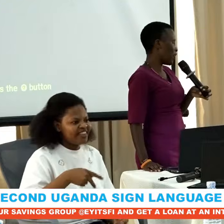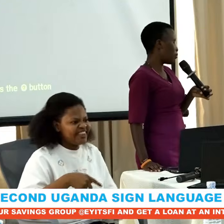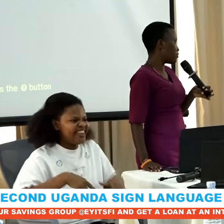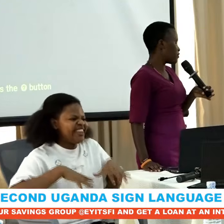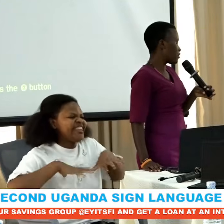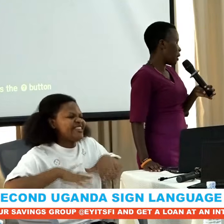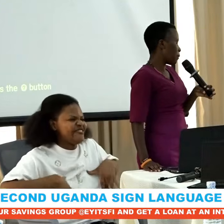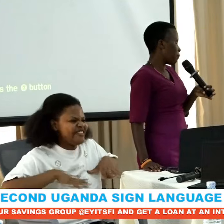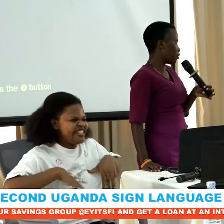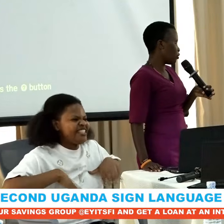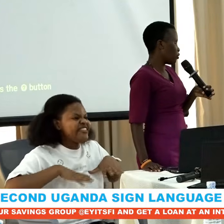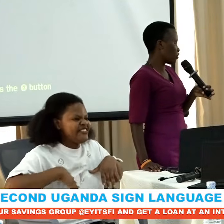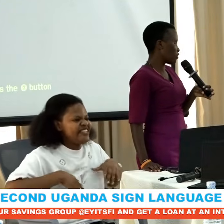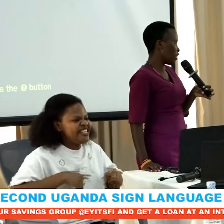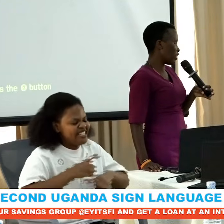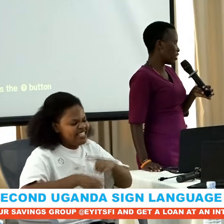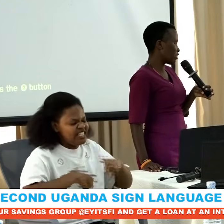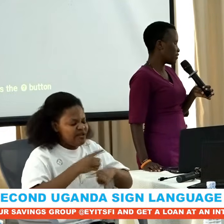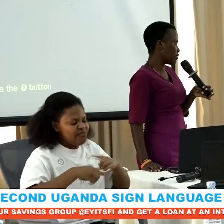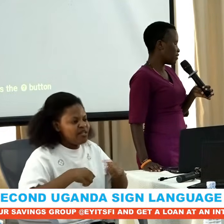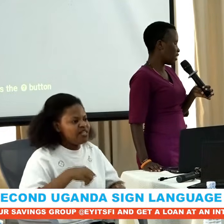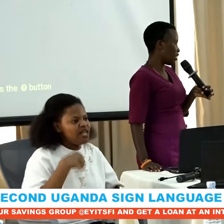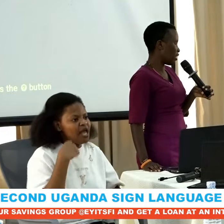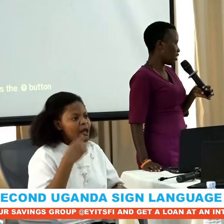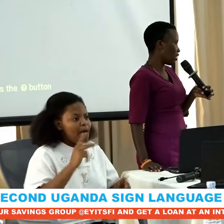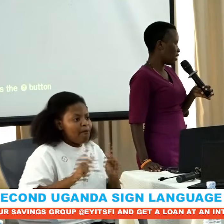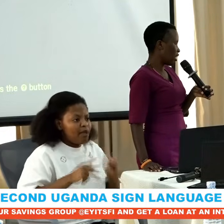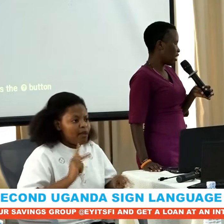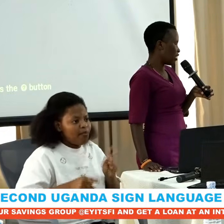their arms, people who lost their legs,